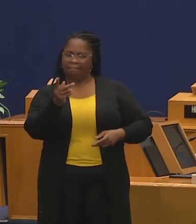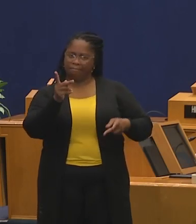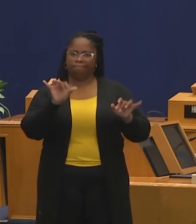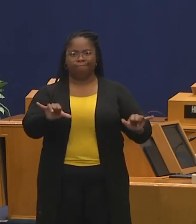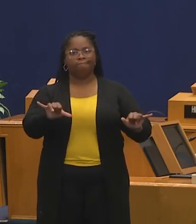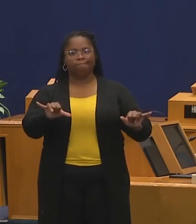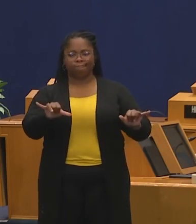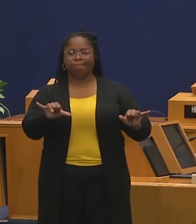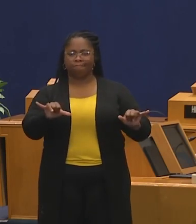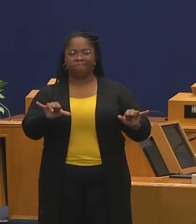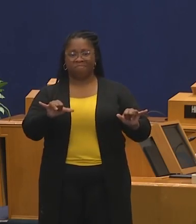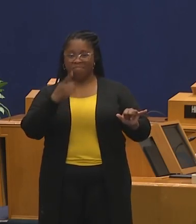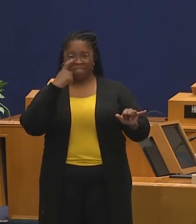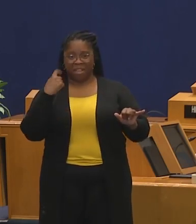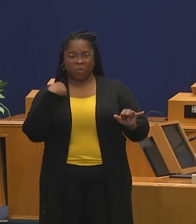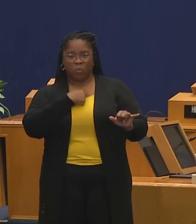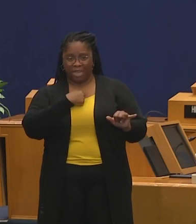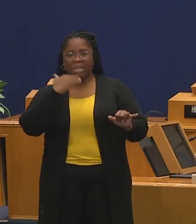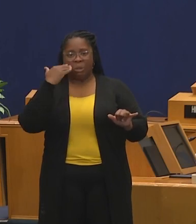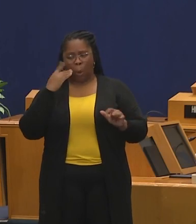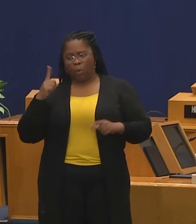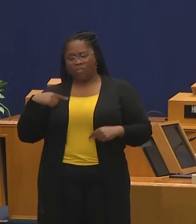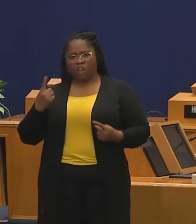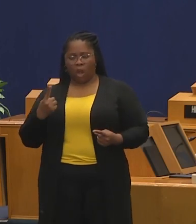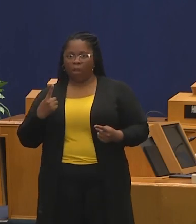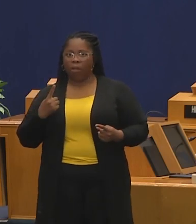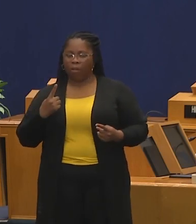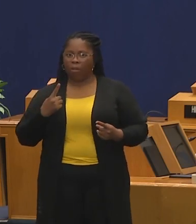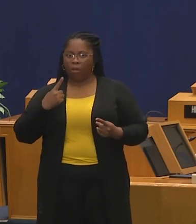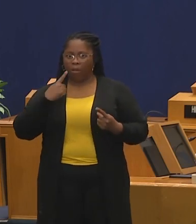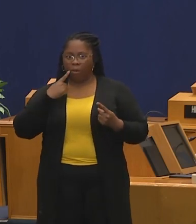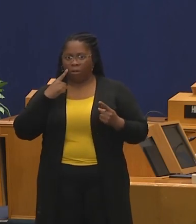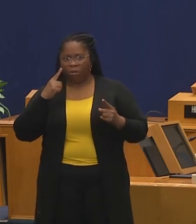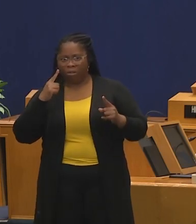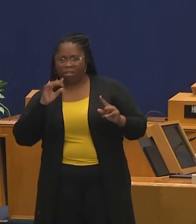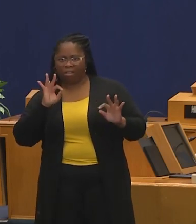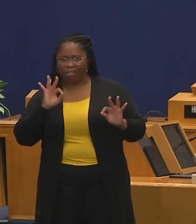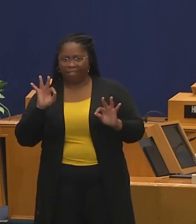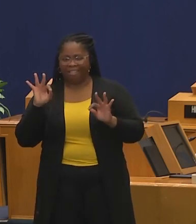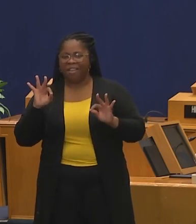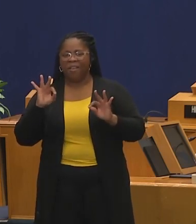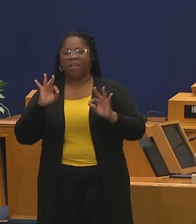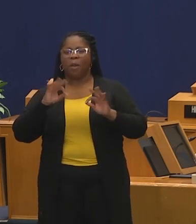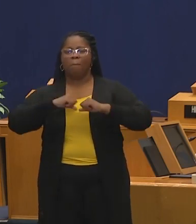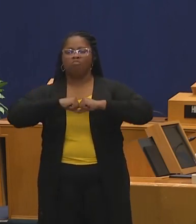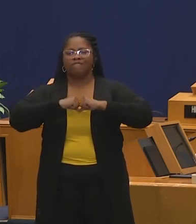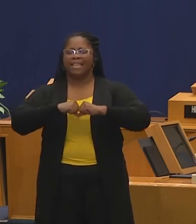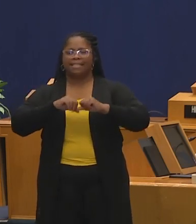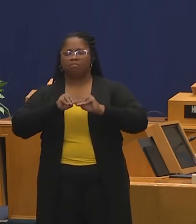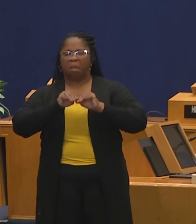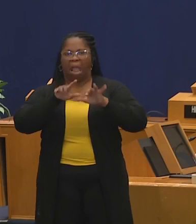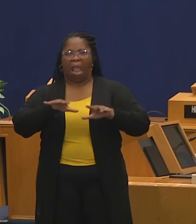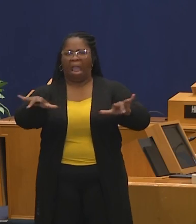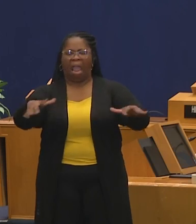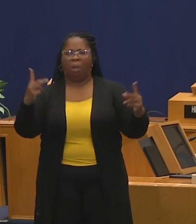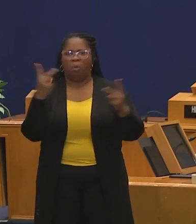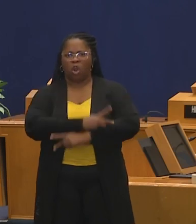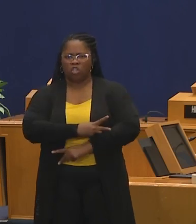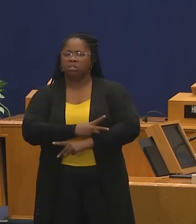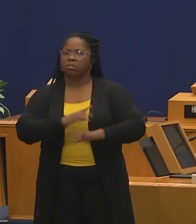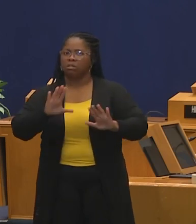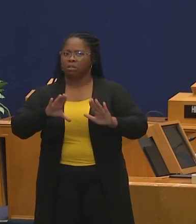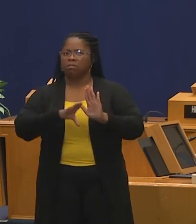are working and preventing a huge acceleration of cases of COVID-19. And I want to thank everyone